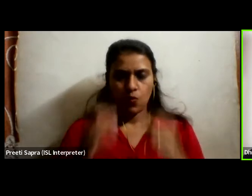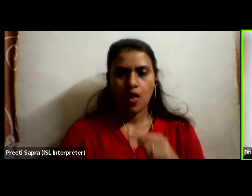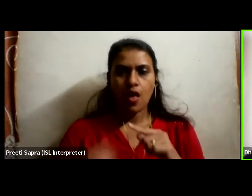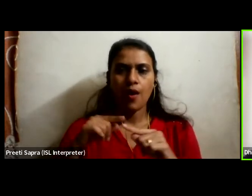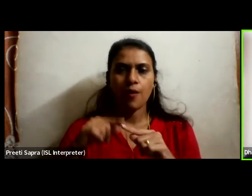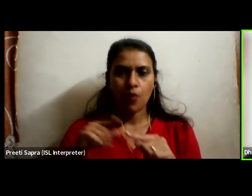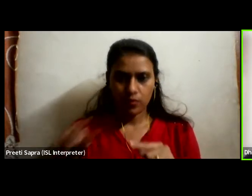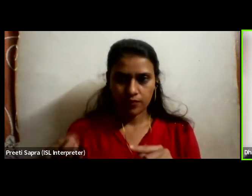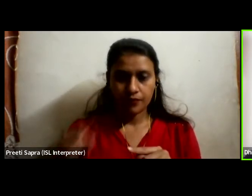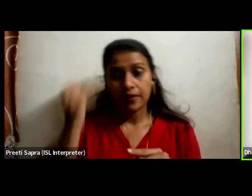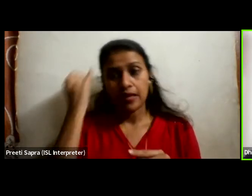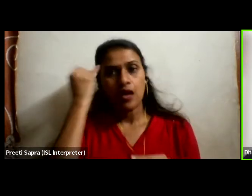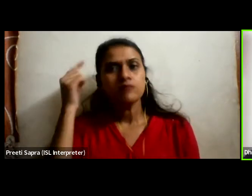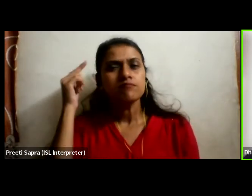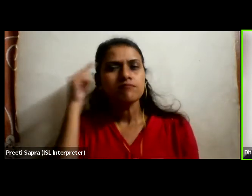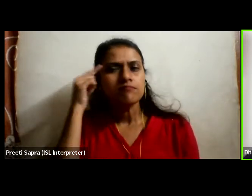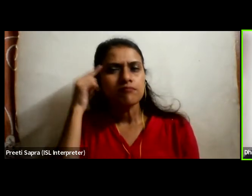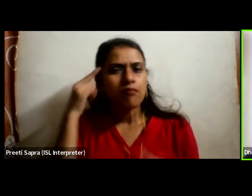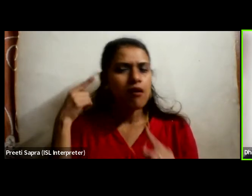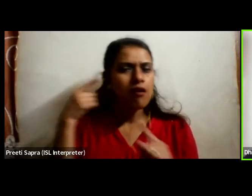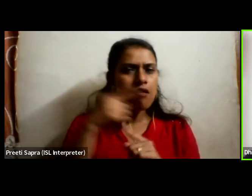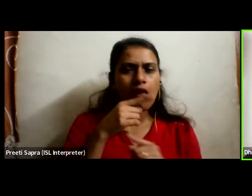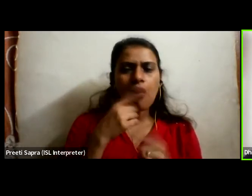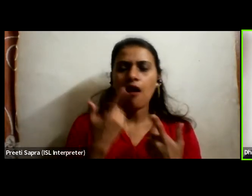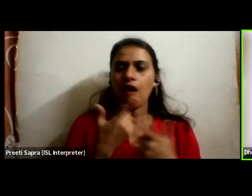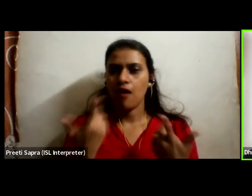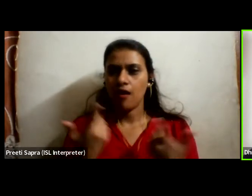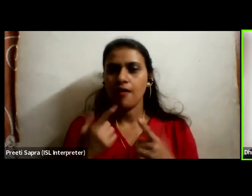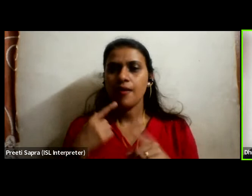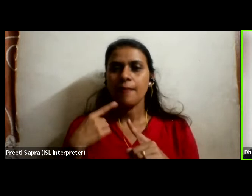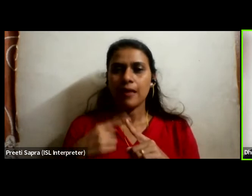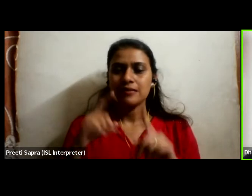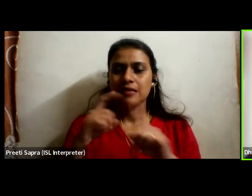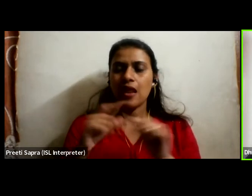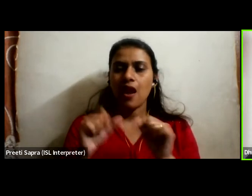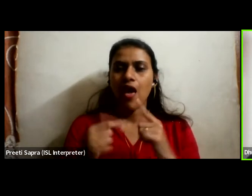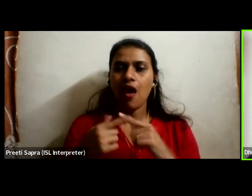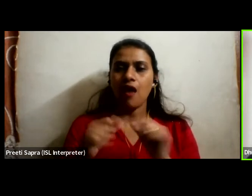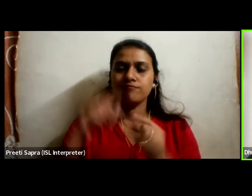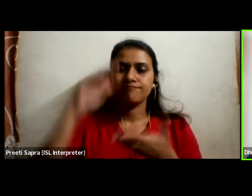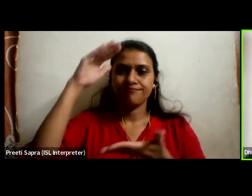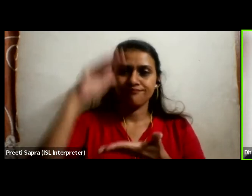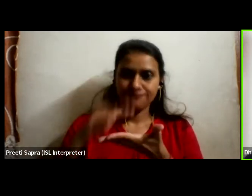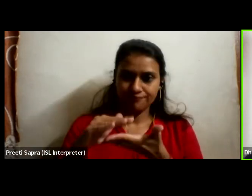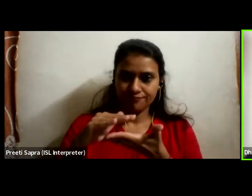the idea of notice and consent, and the idea of data minimization,